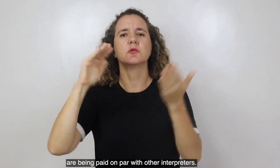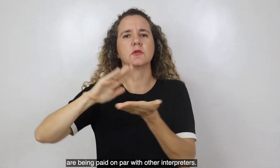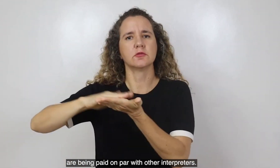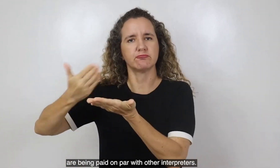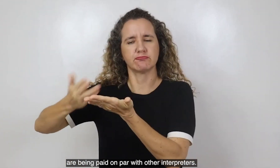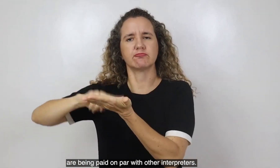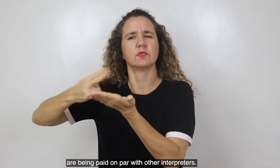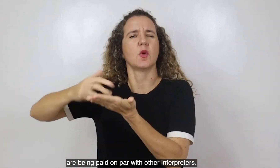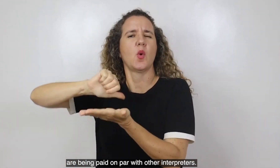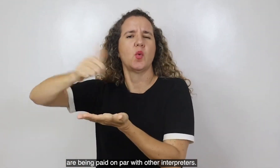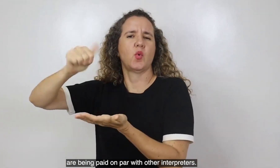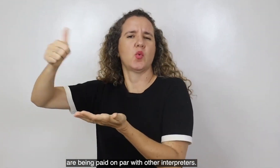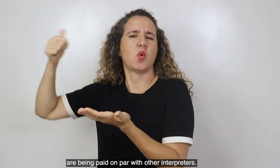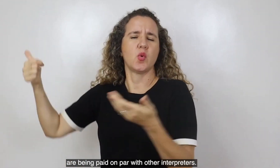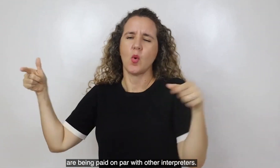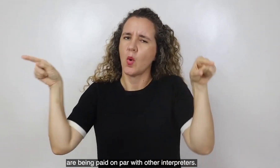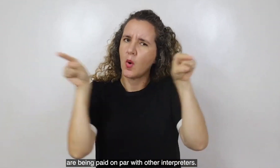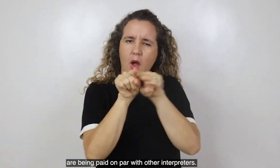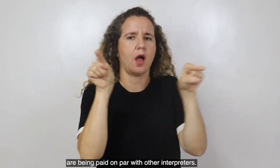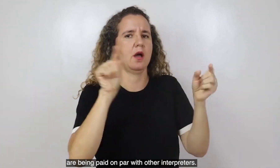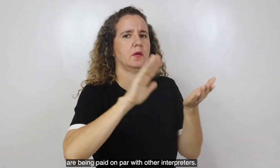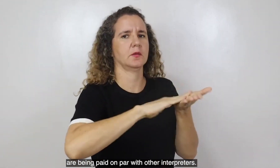with other interpreters. We want to